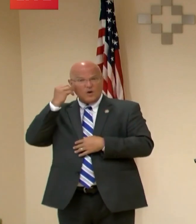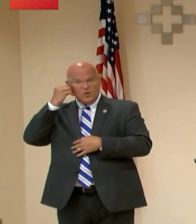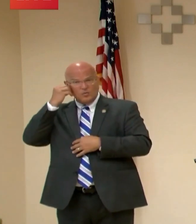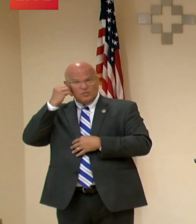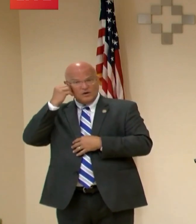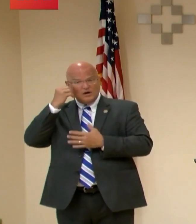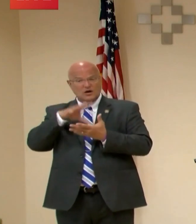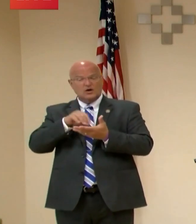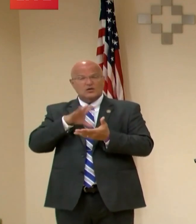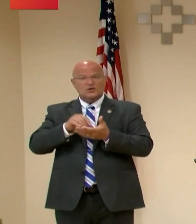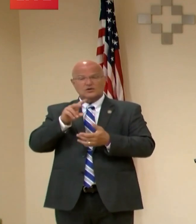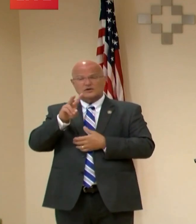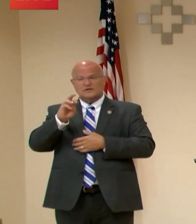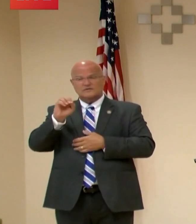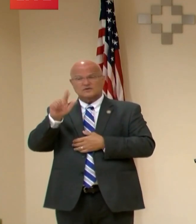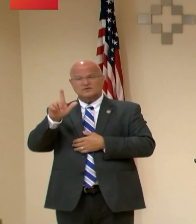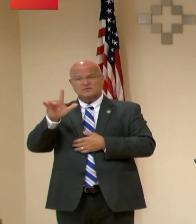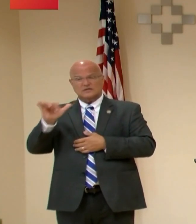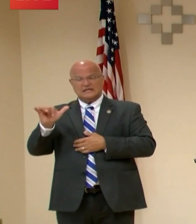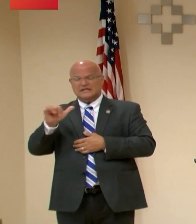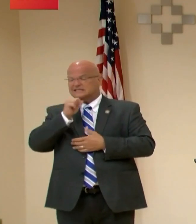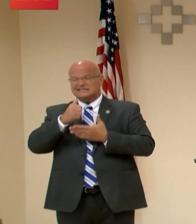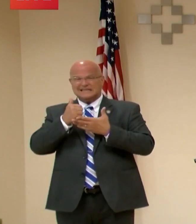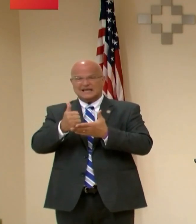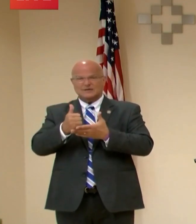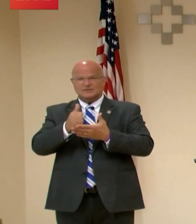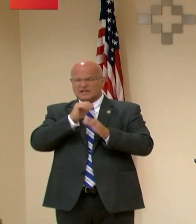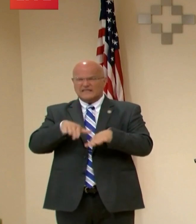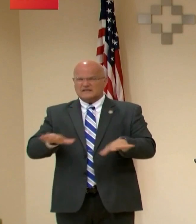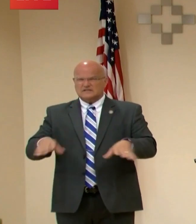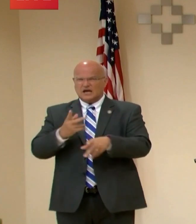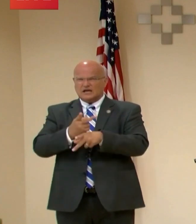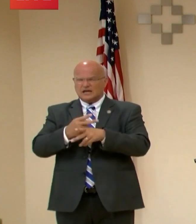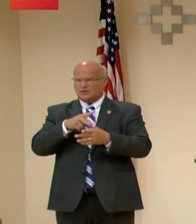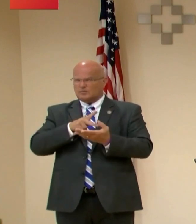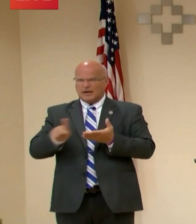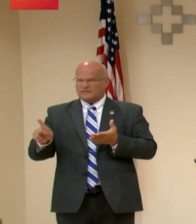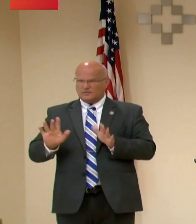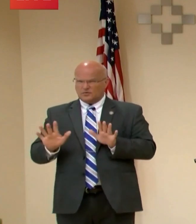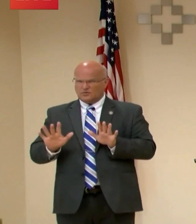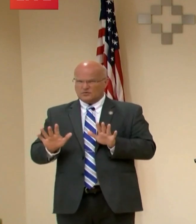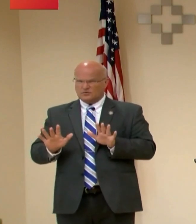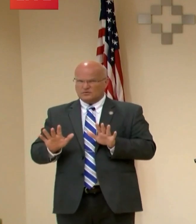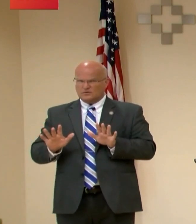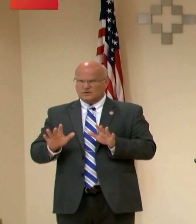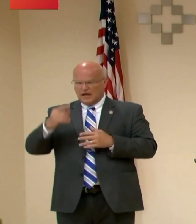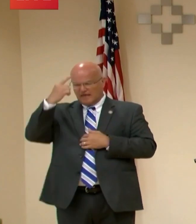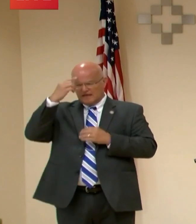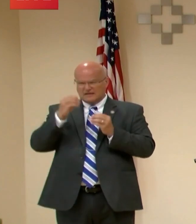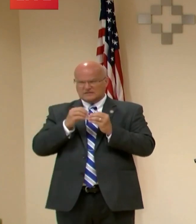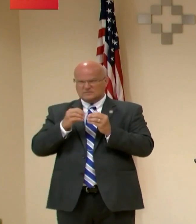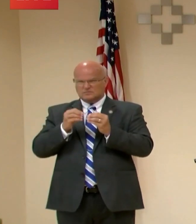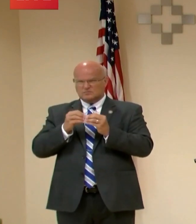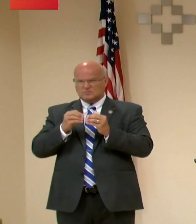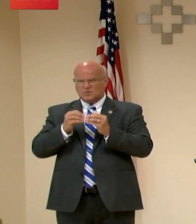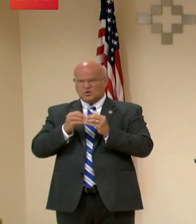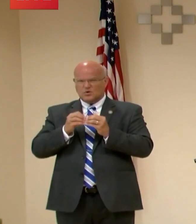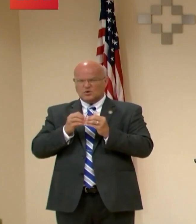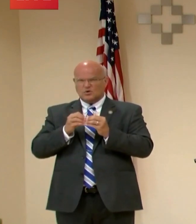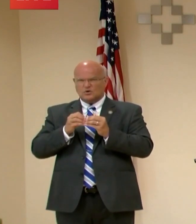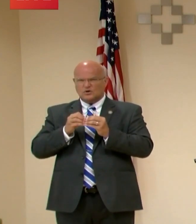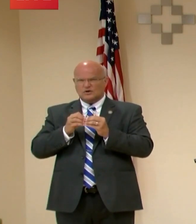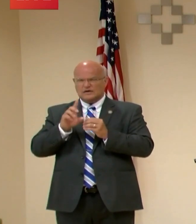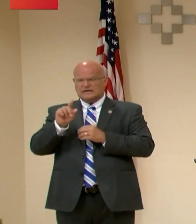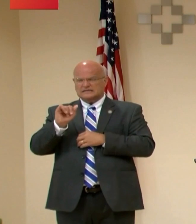home learning virtually. That doesn't help. That's not the child care that we're paying for. I think it's more in a child